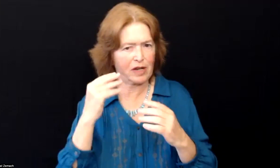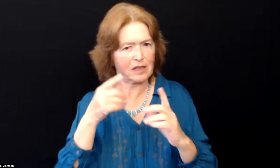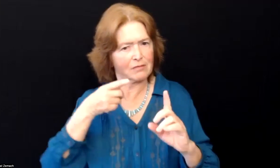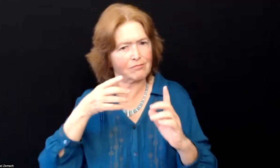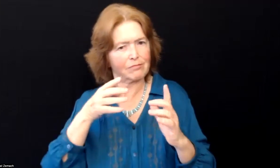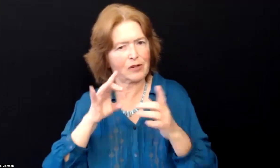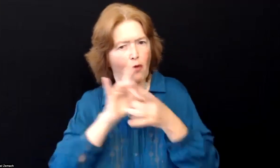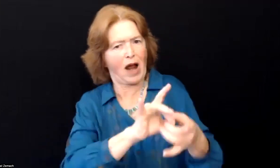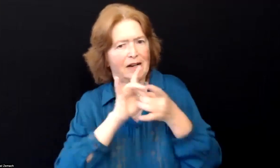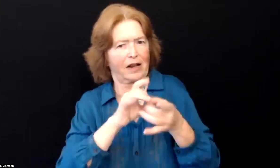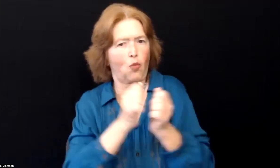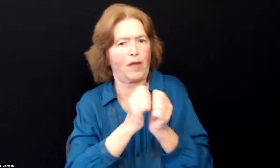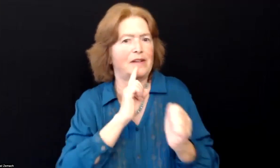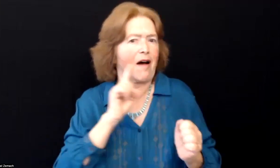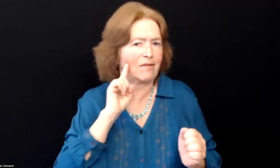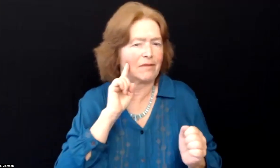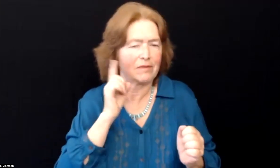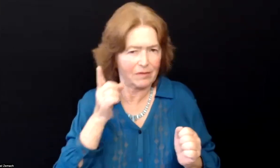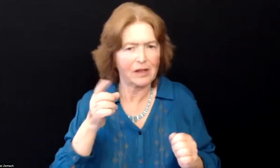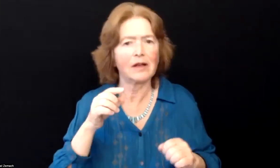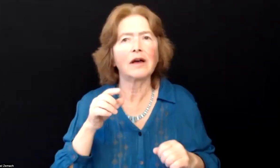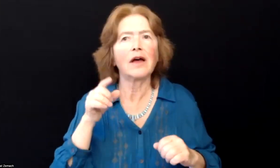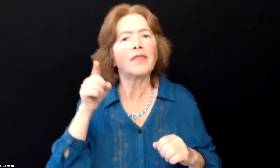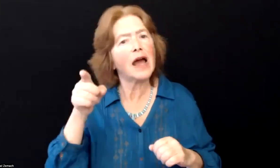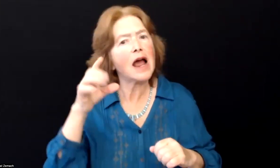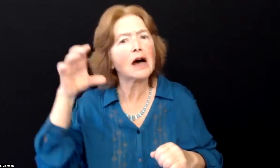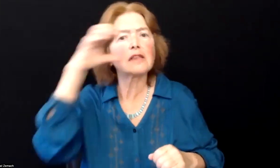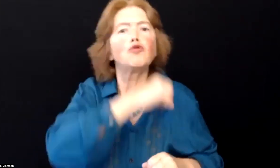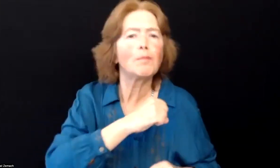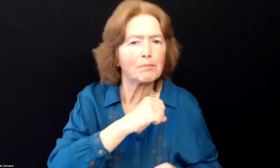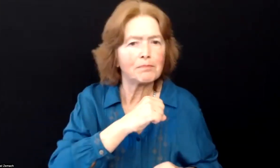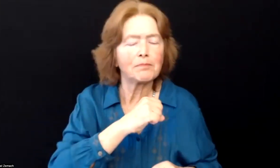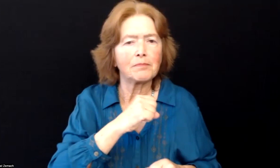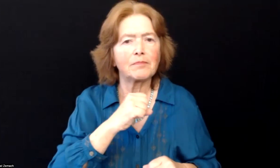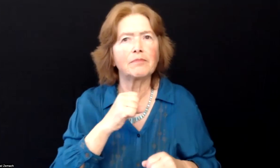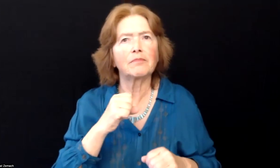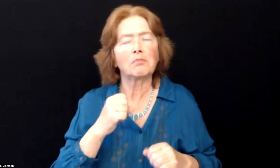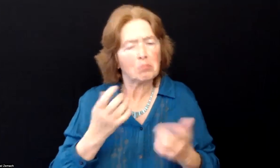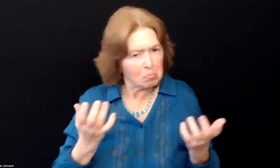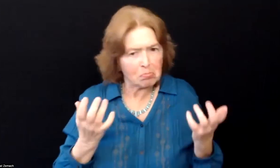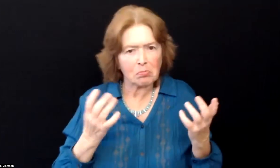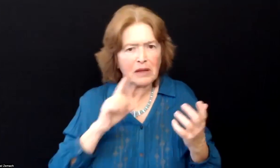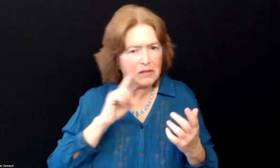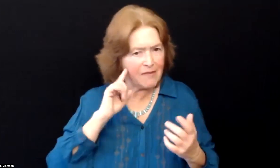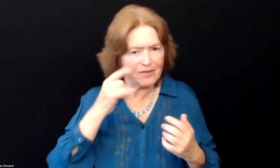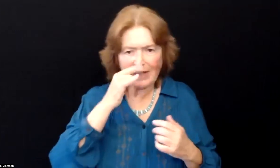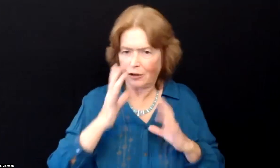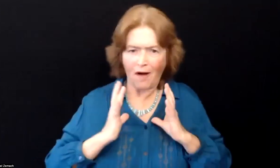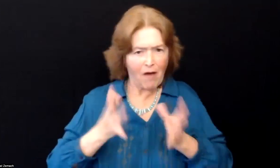experience related with deaf education or deaf people, they would assume, oh, these deaf kids